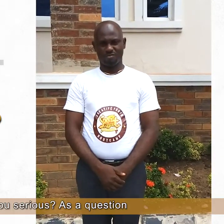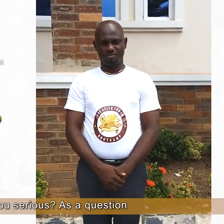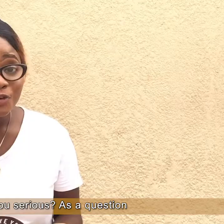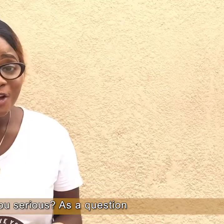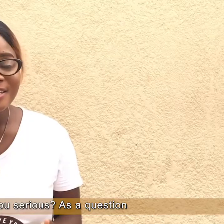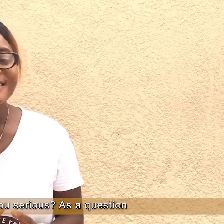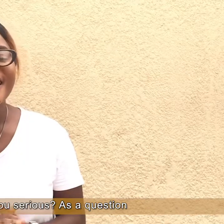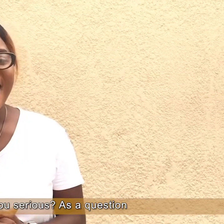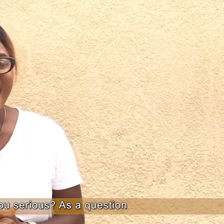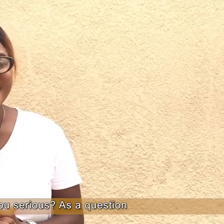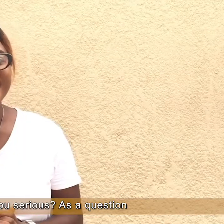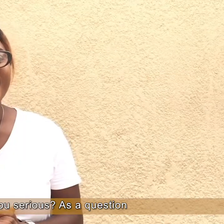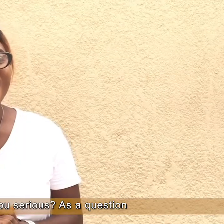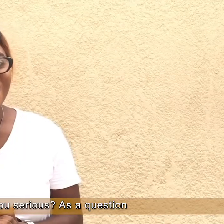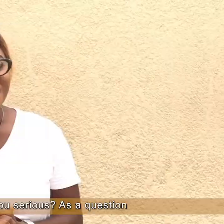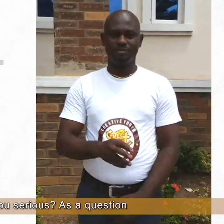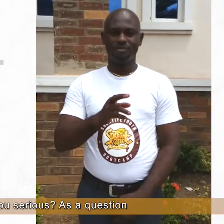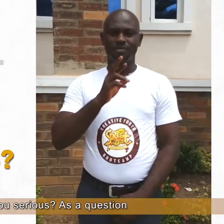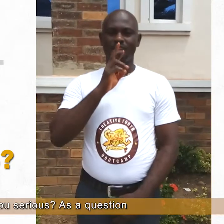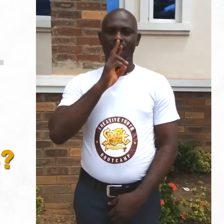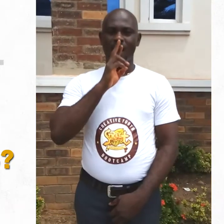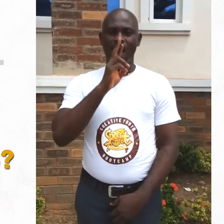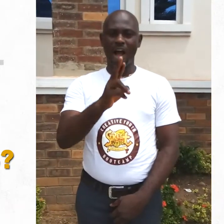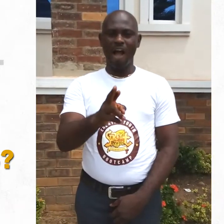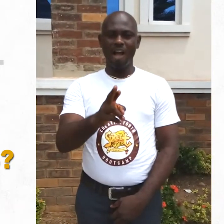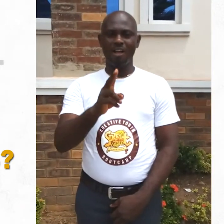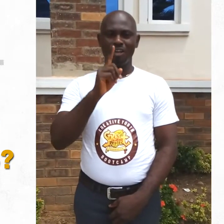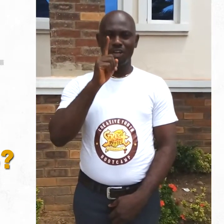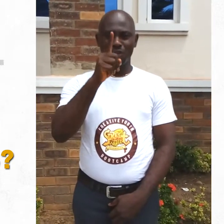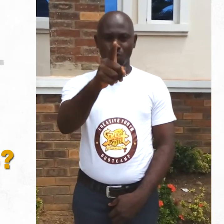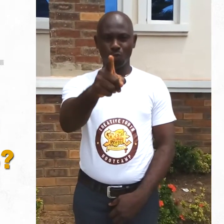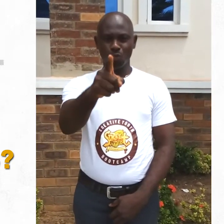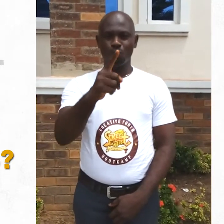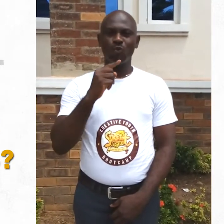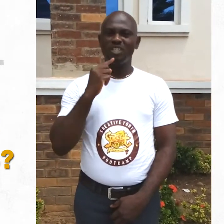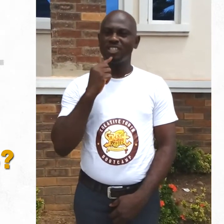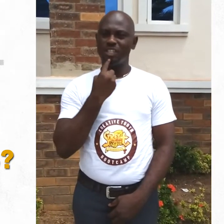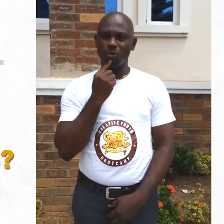Are you serious as a question.